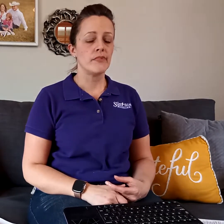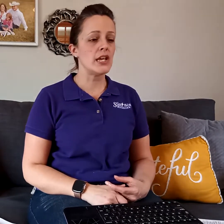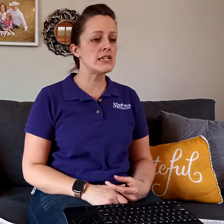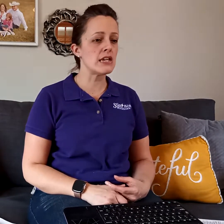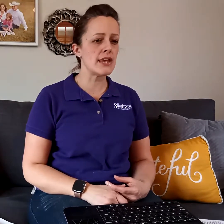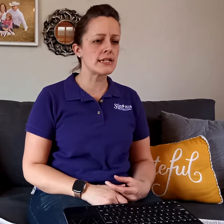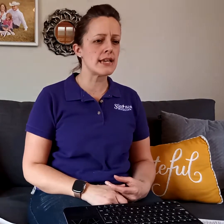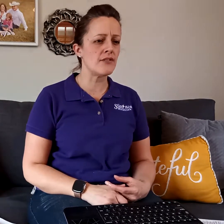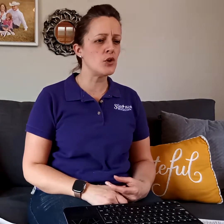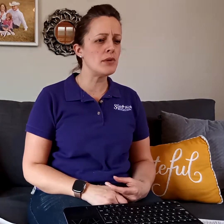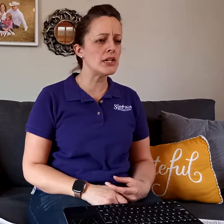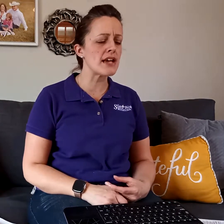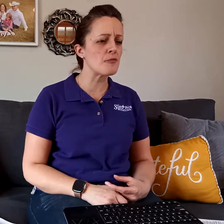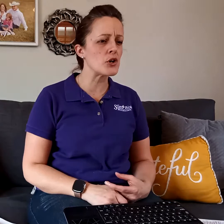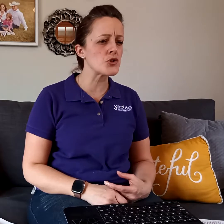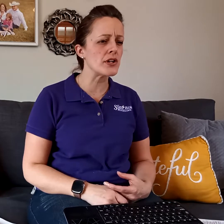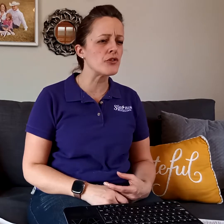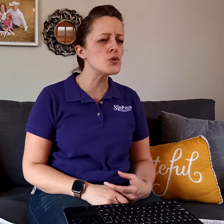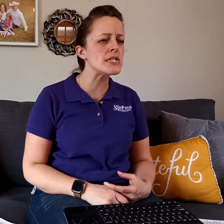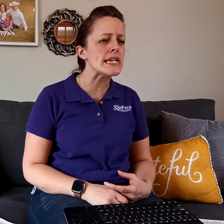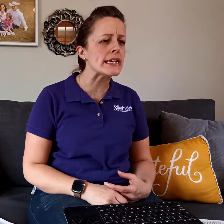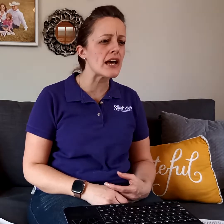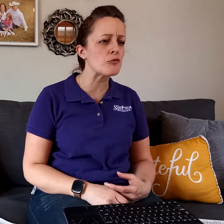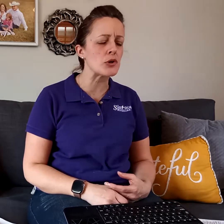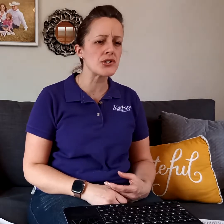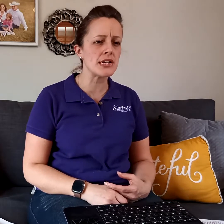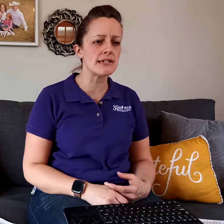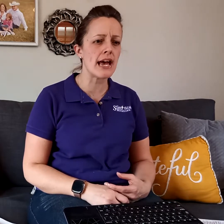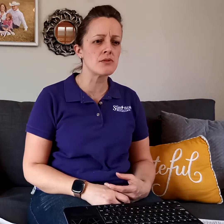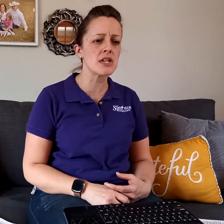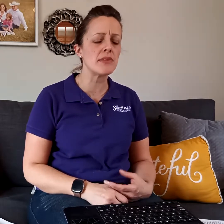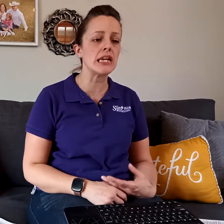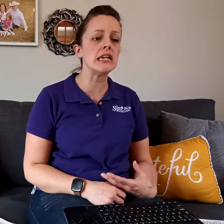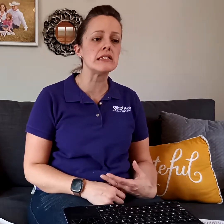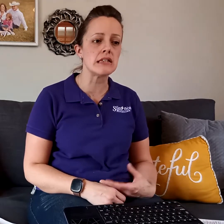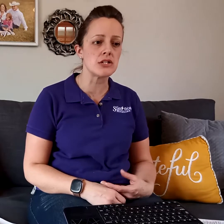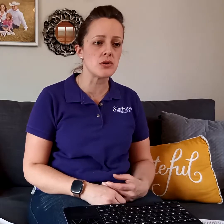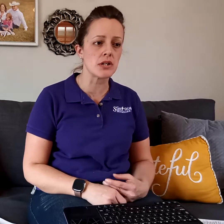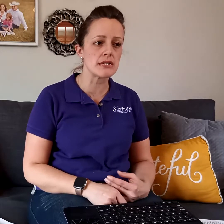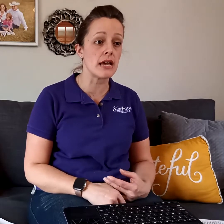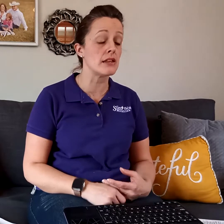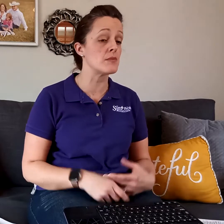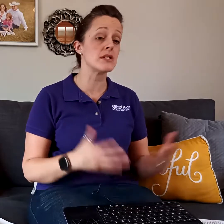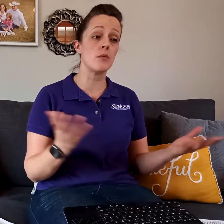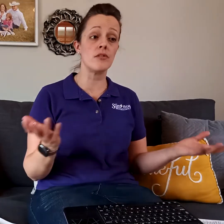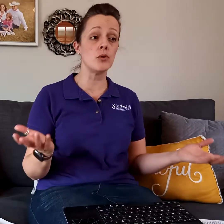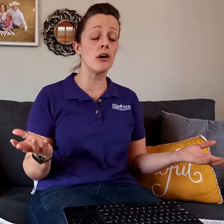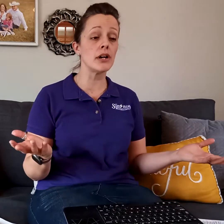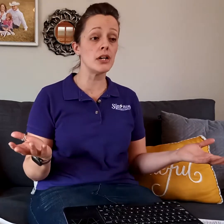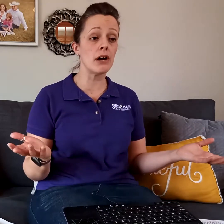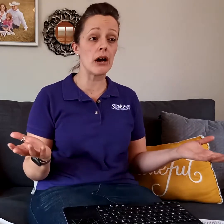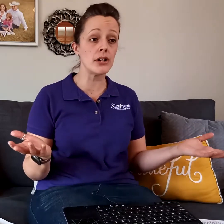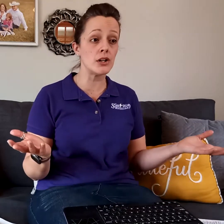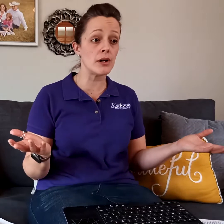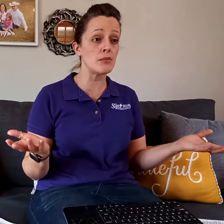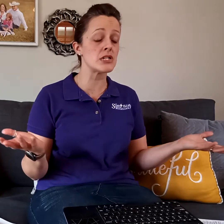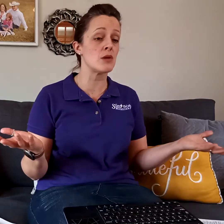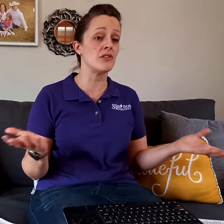easy things that if you meet a deaf person, if you see a deaf person in town, something easy that you can say to them. And some of you already know how to do it, but some of you